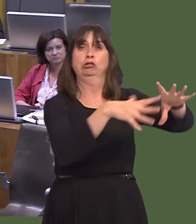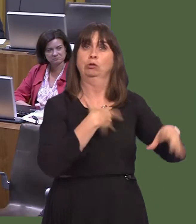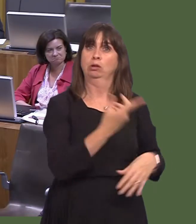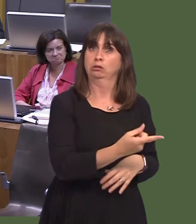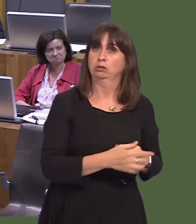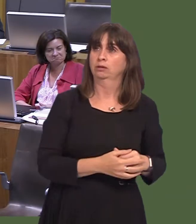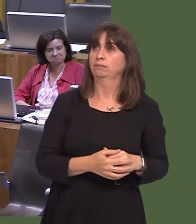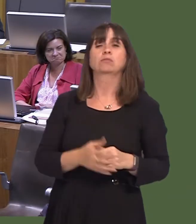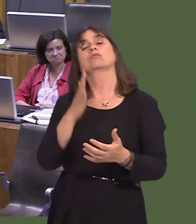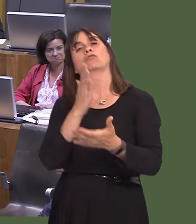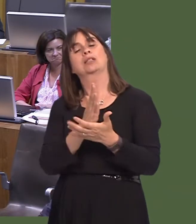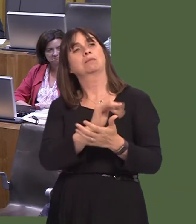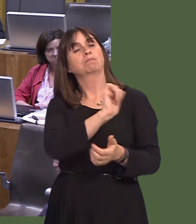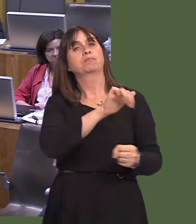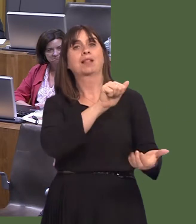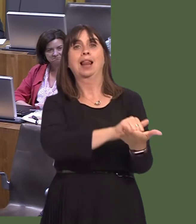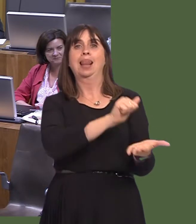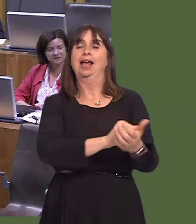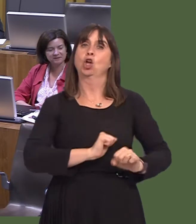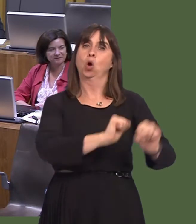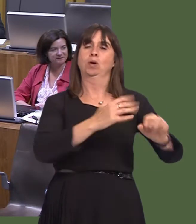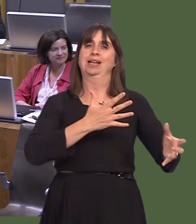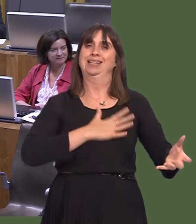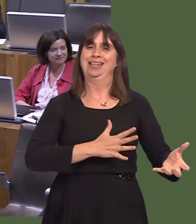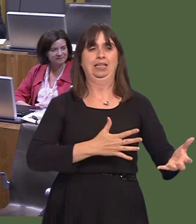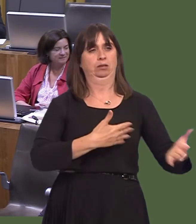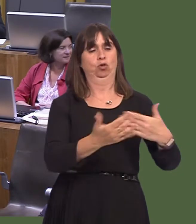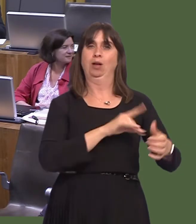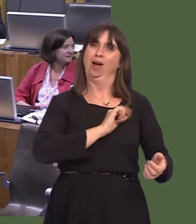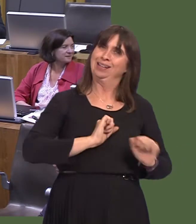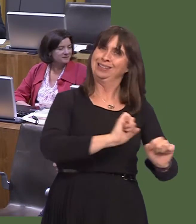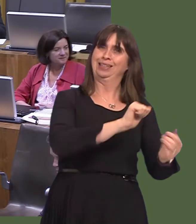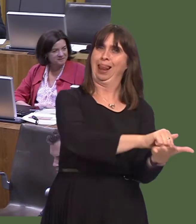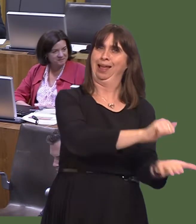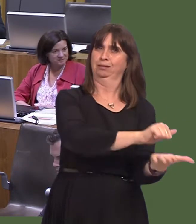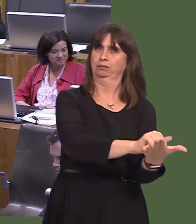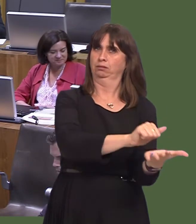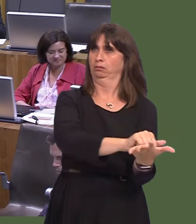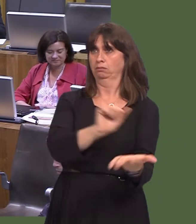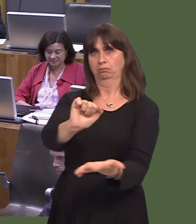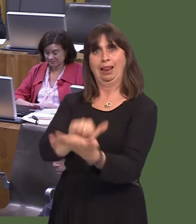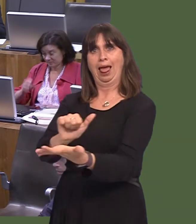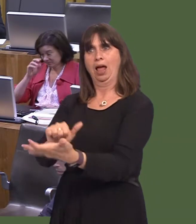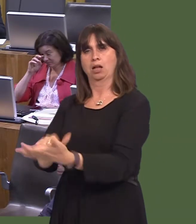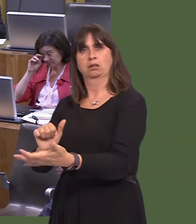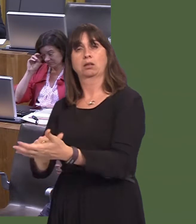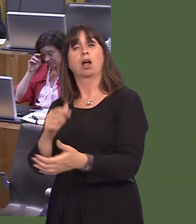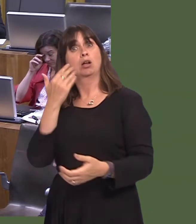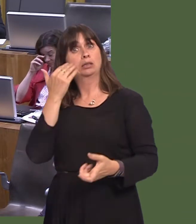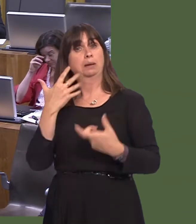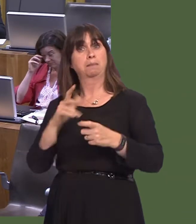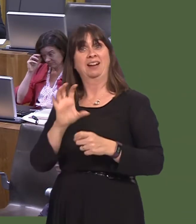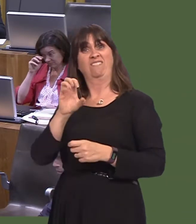Well, ultimately, of course, it's up to the landowner to control Japanese knotweed on their land. I can say that we recently